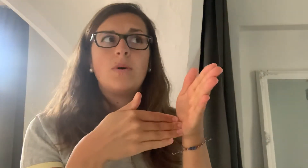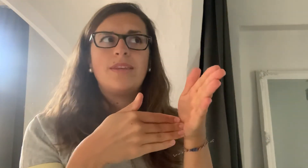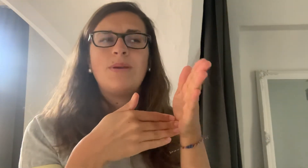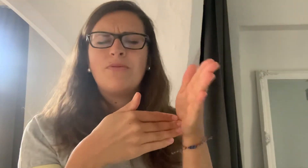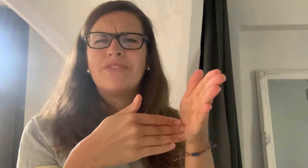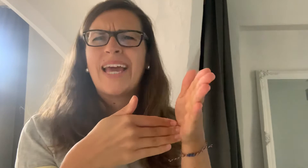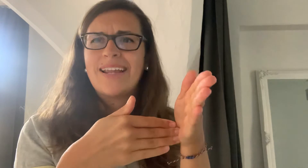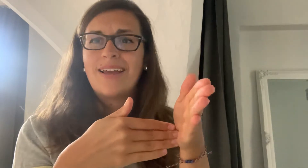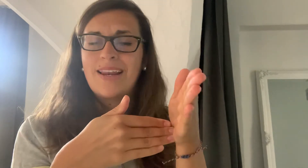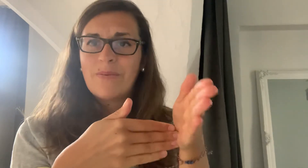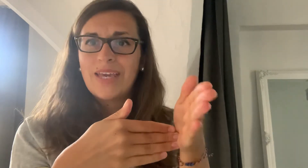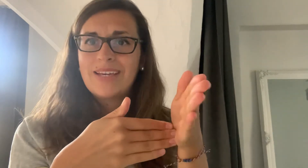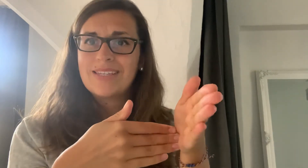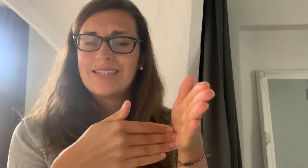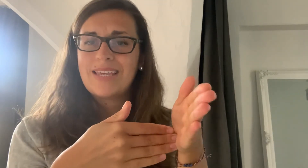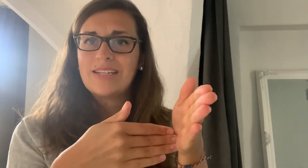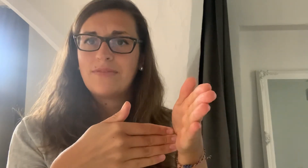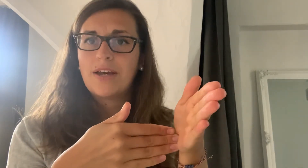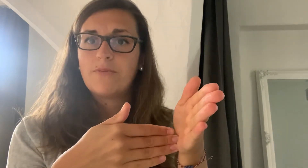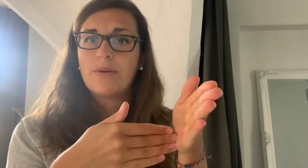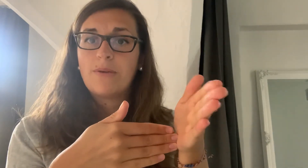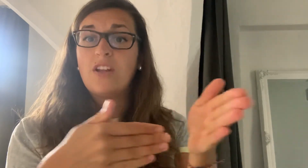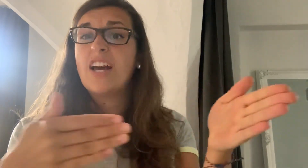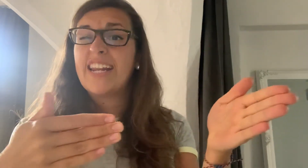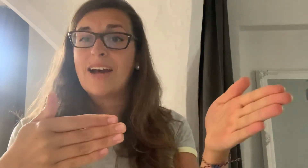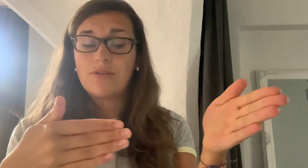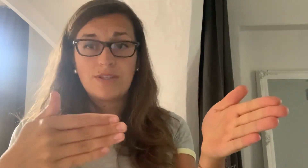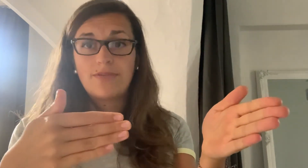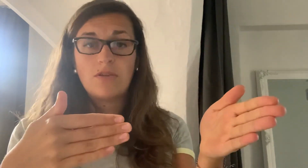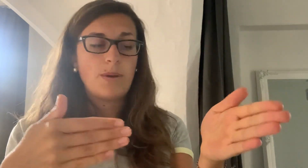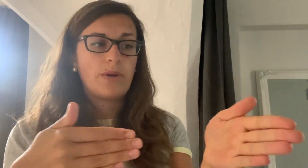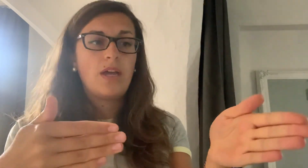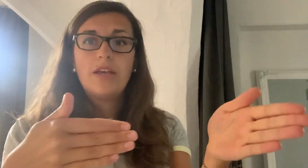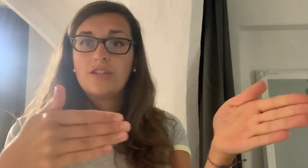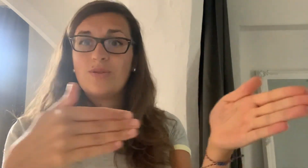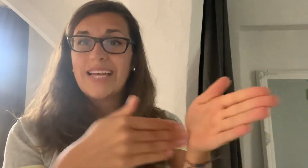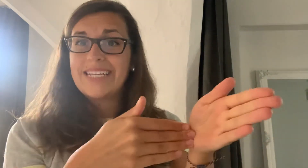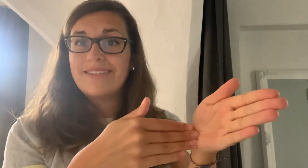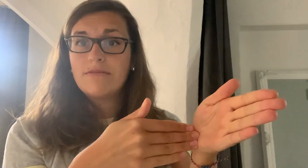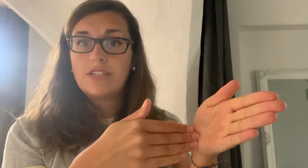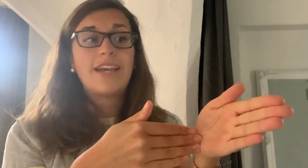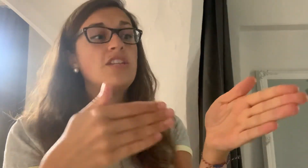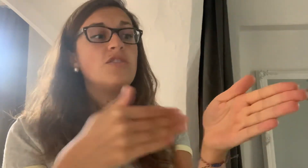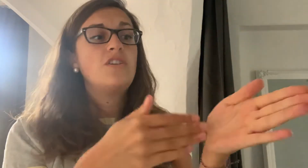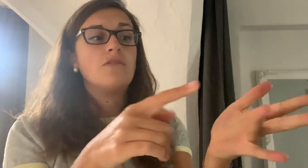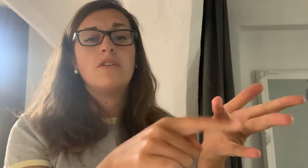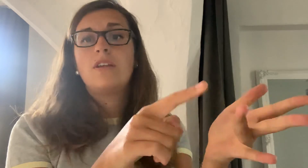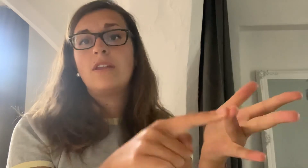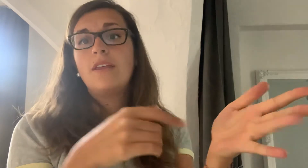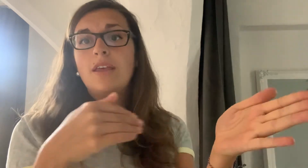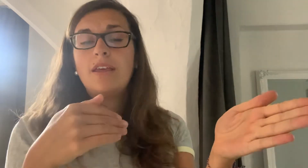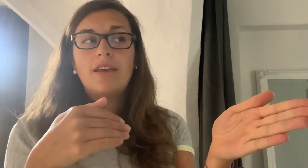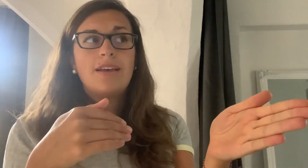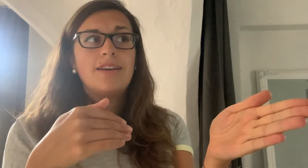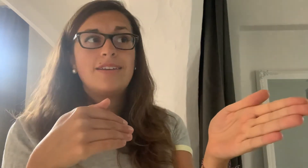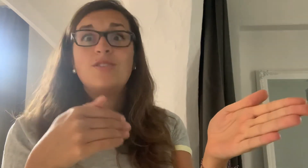people forget anyway because it's at the end of the alphabet. But if you learn it now, you'll definitely remember. So Z. So now you can do zoo.